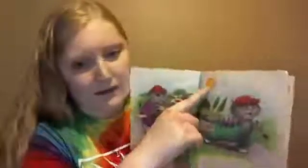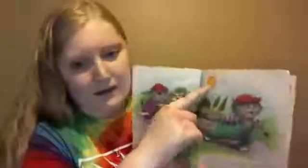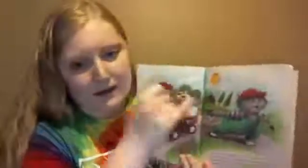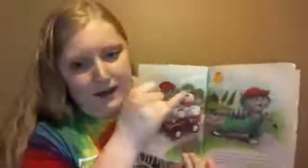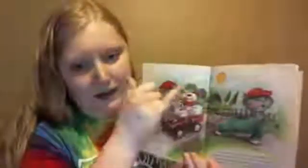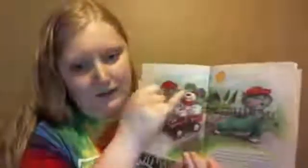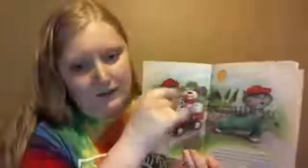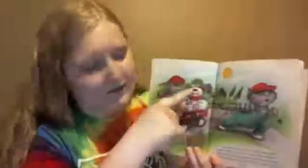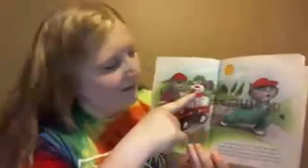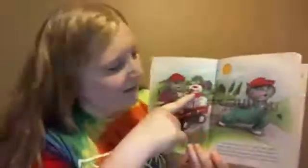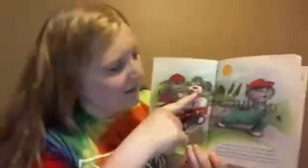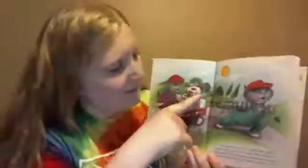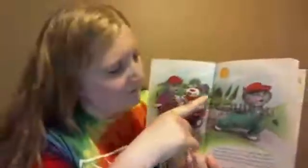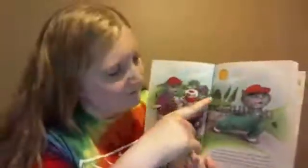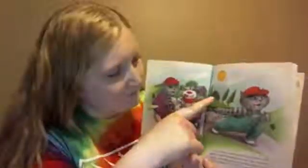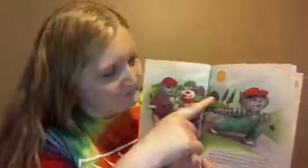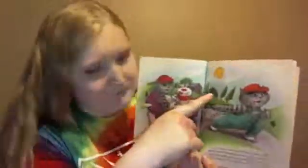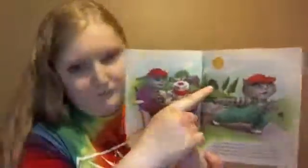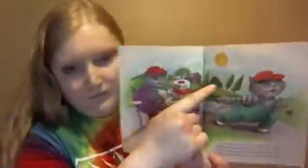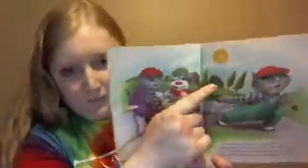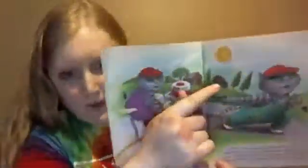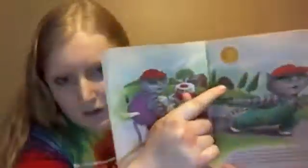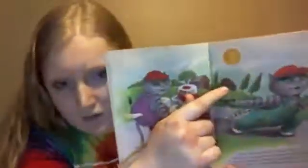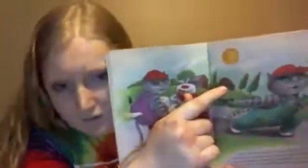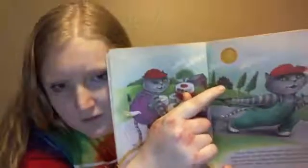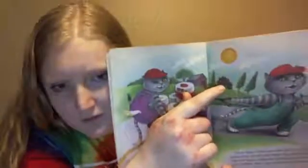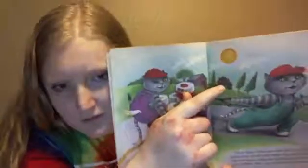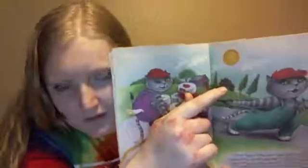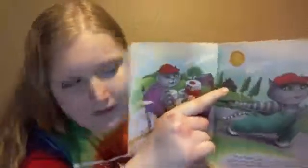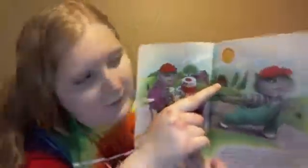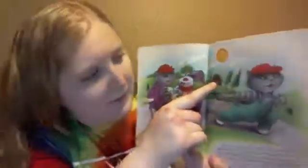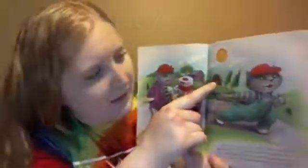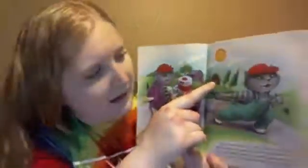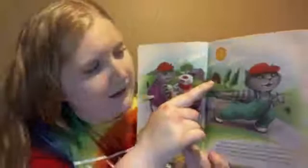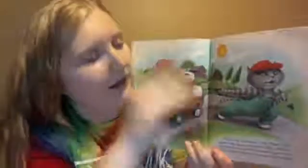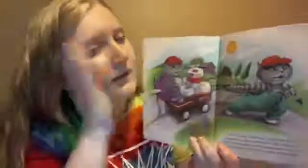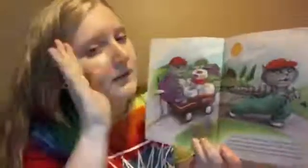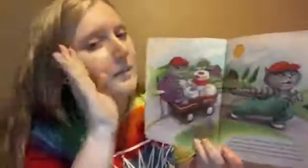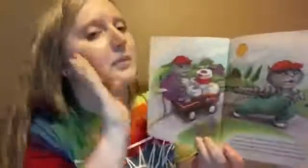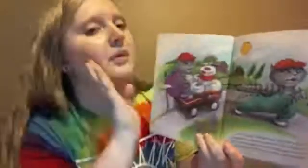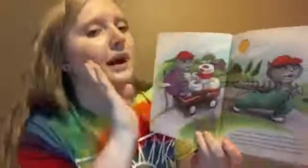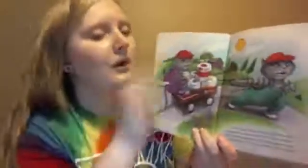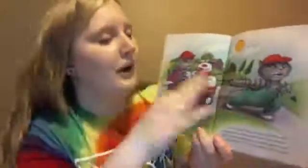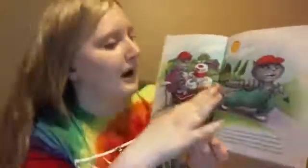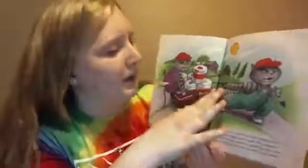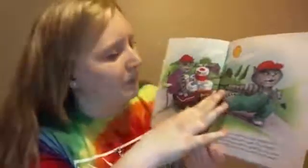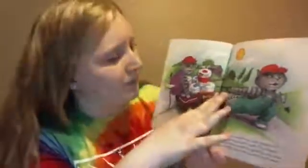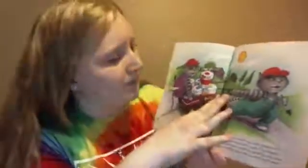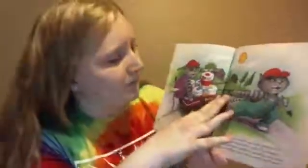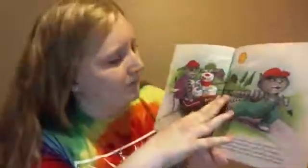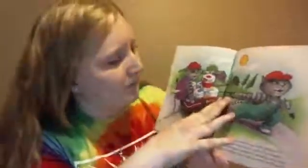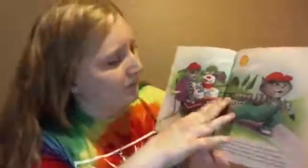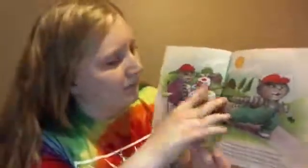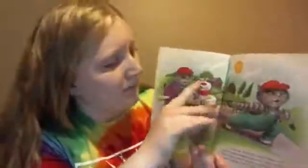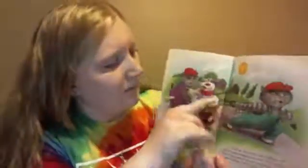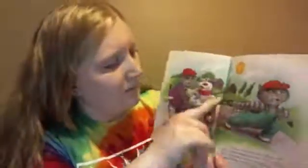a yellow sun. I don't know if you can see it, but back here is a brown house. There's